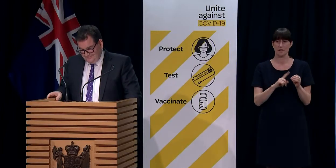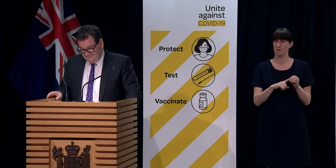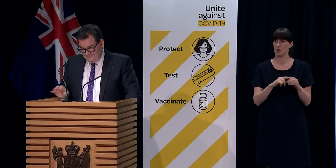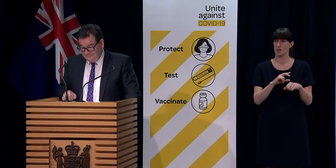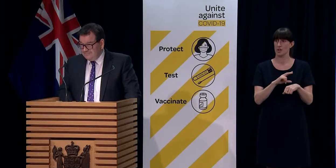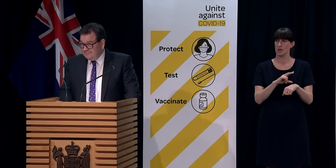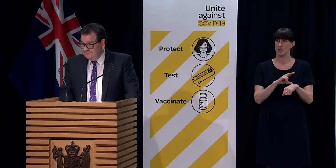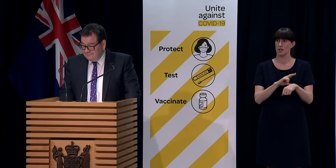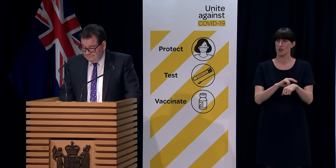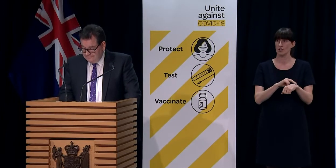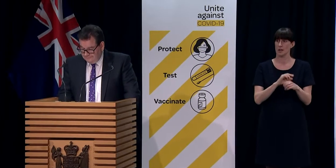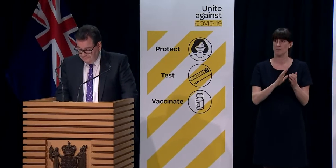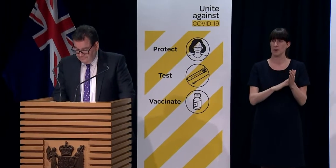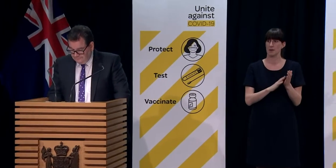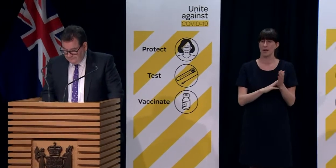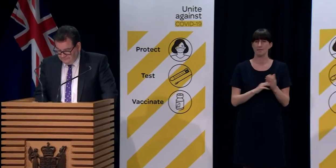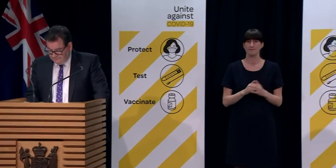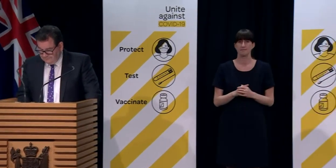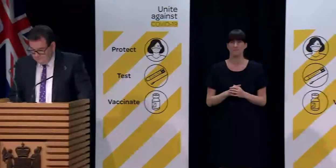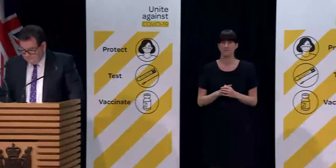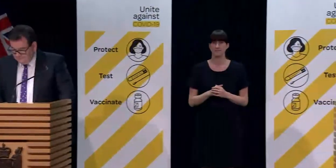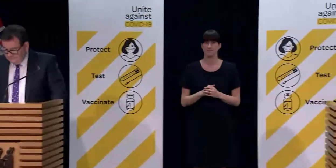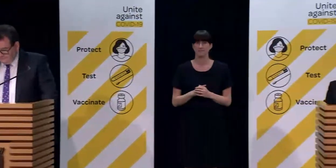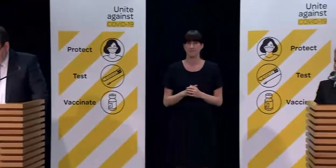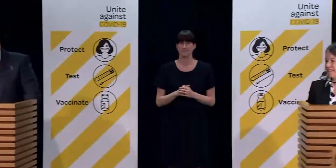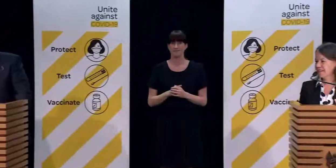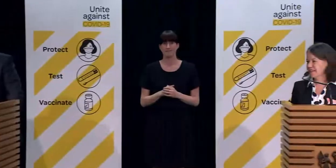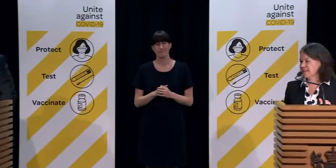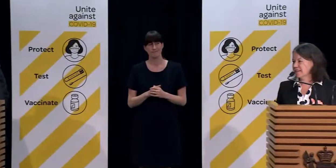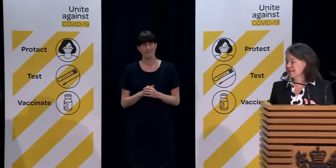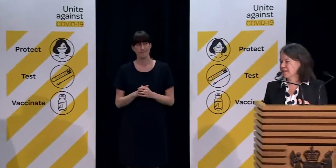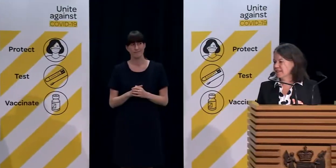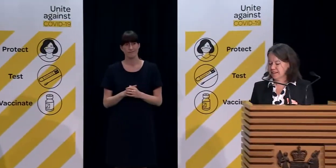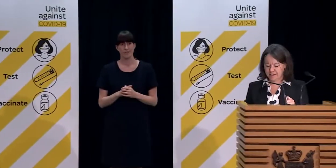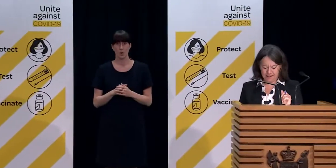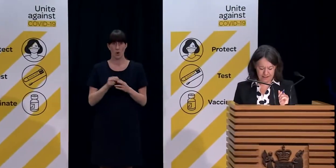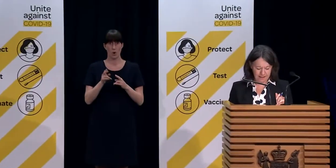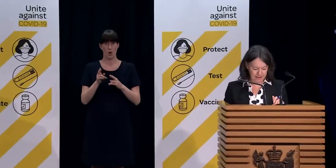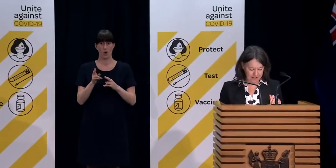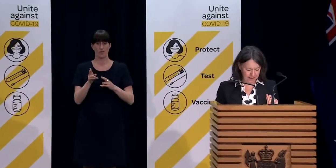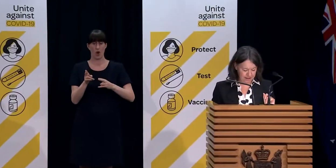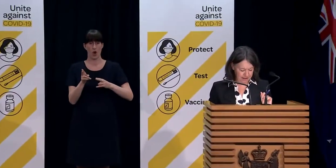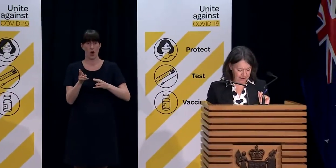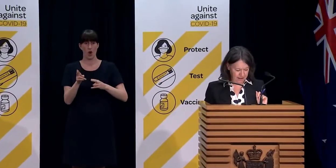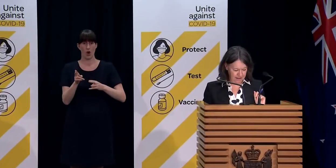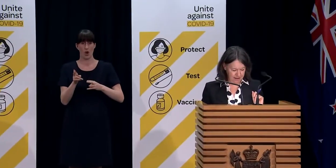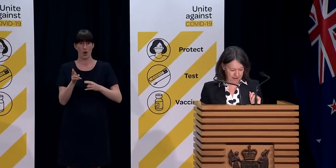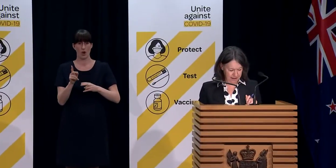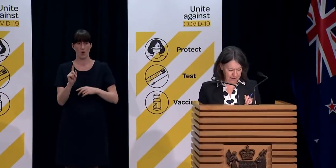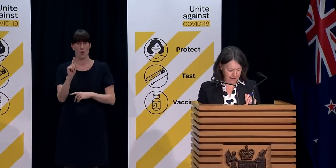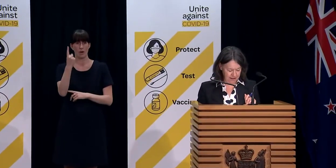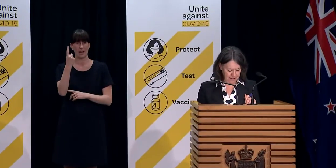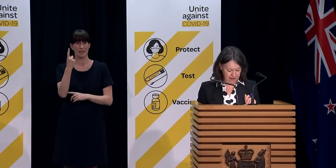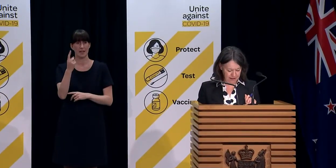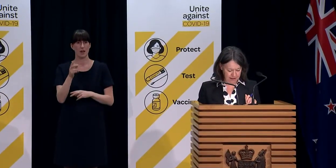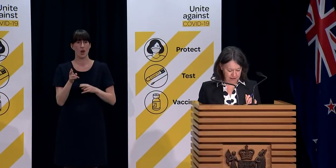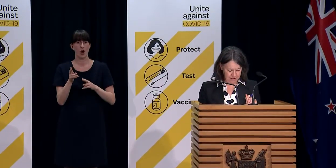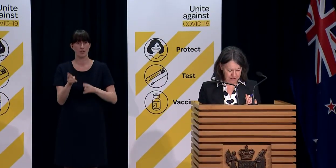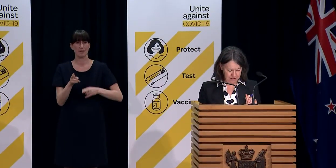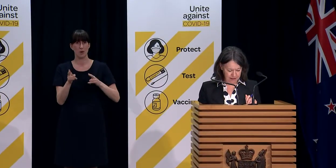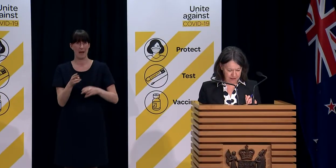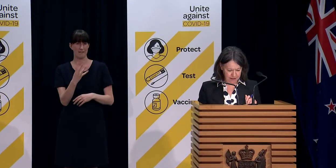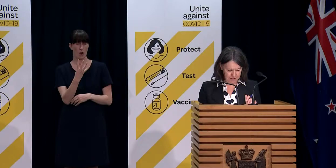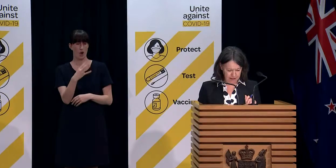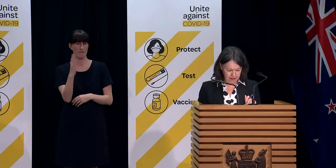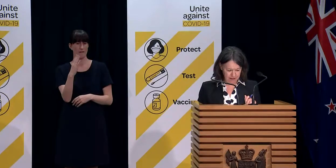So obviously considering there's sort of 40 plus COVID positive patients in Auckland, and that understand there's